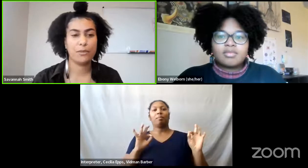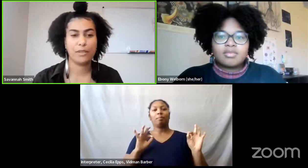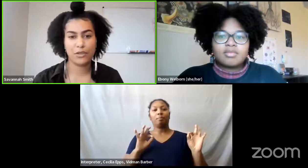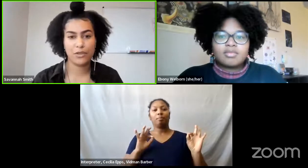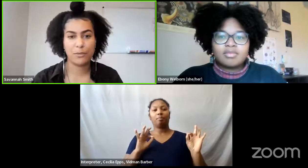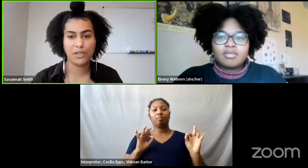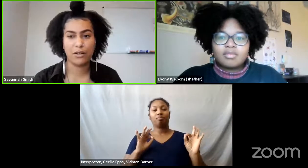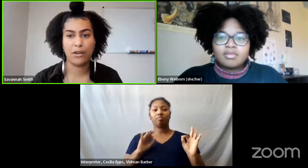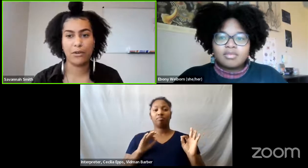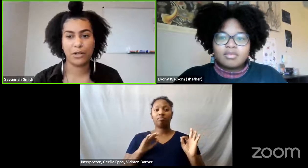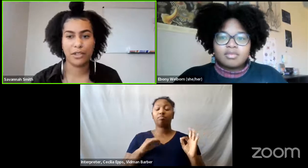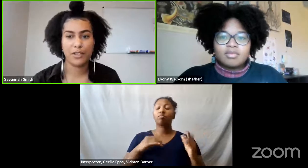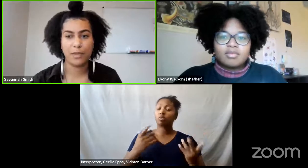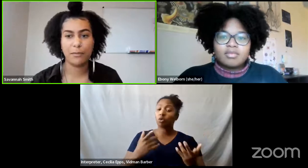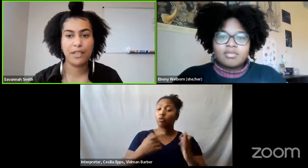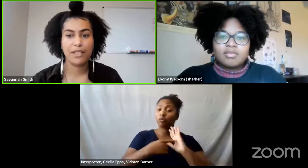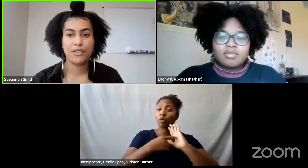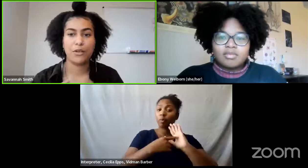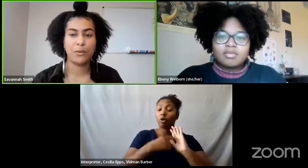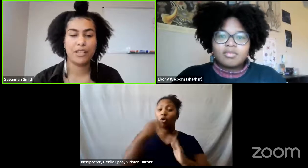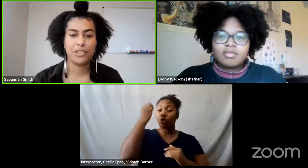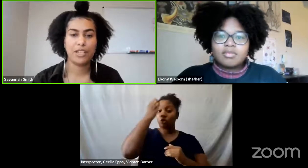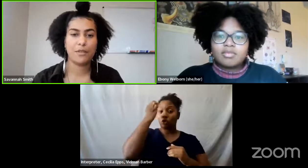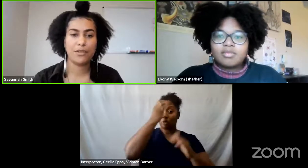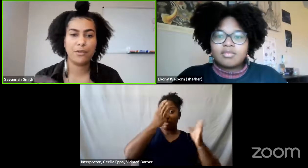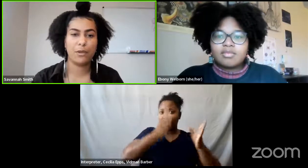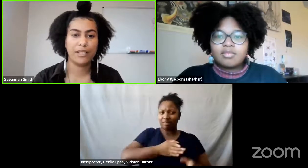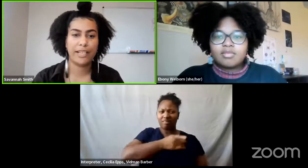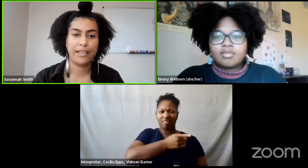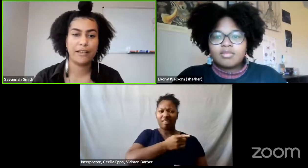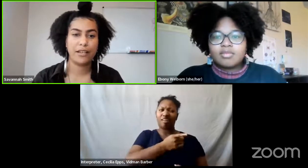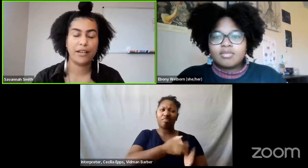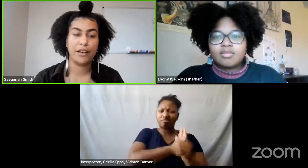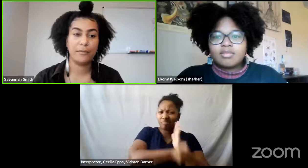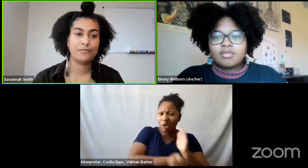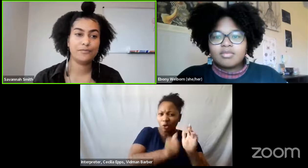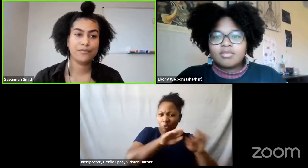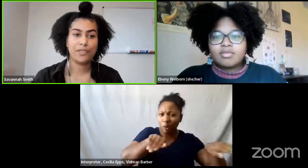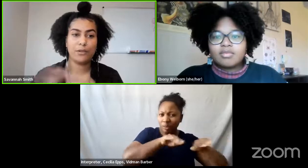essentially weren't really strong swimmers at all, or couldn't swim. So when ships would